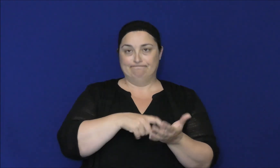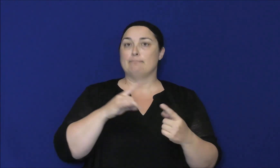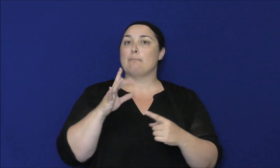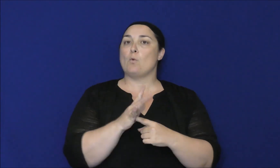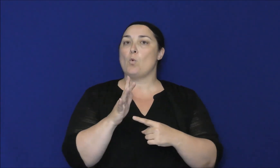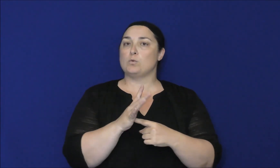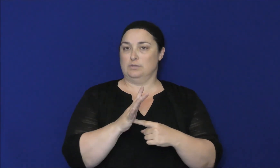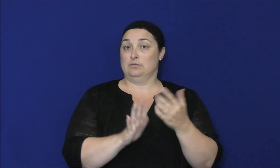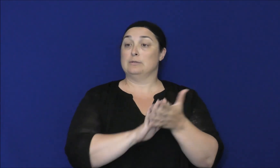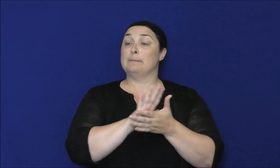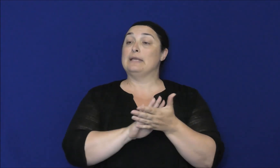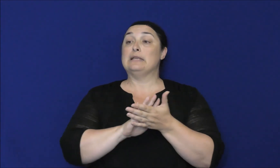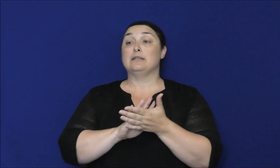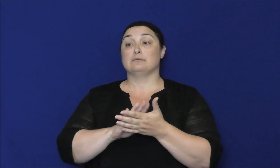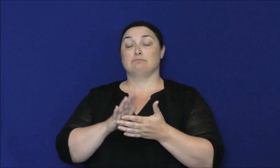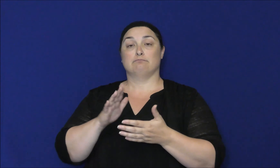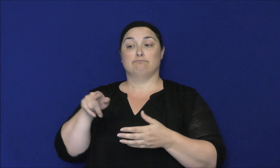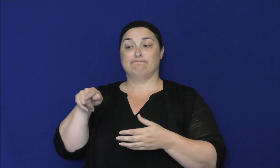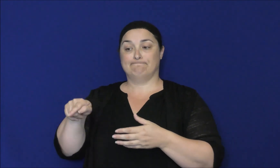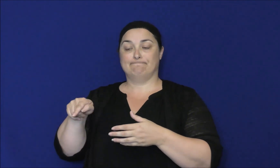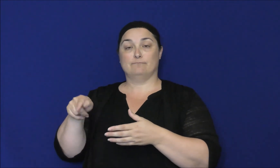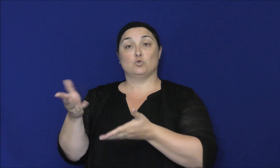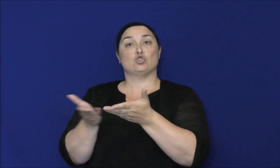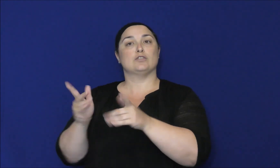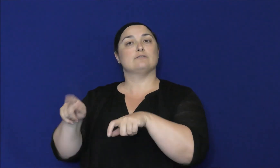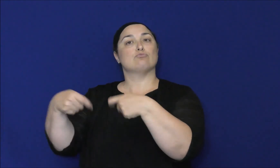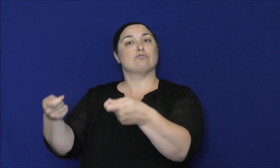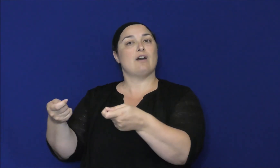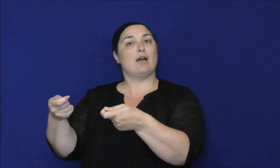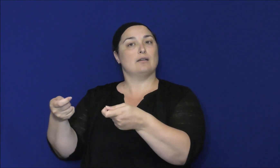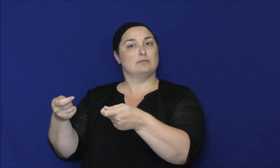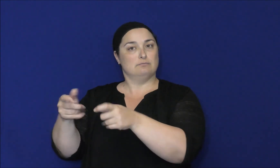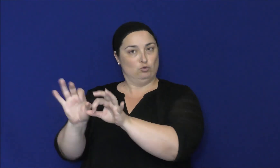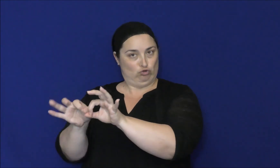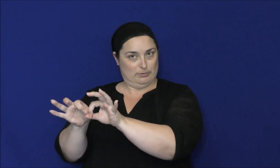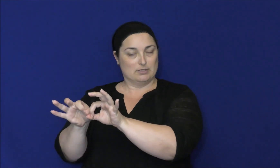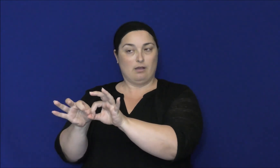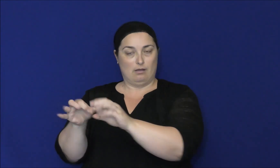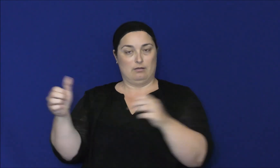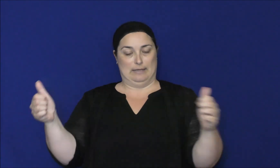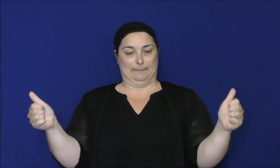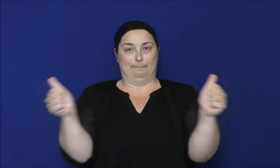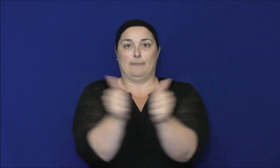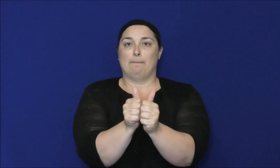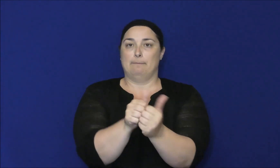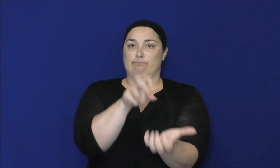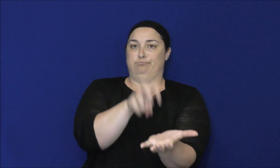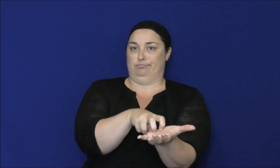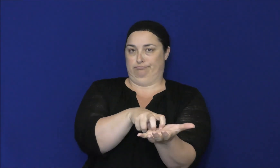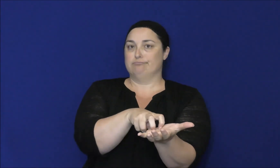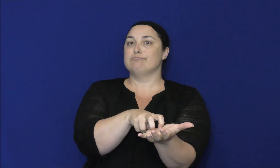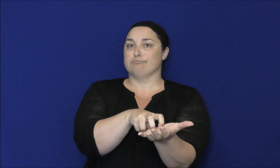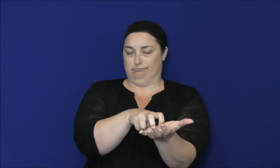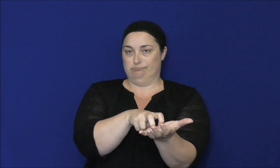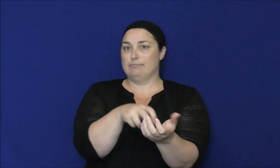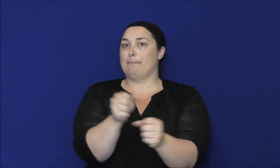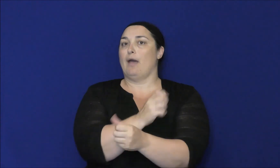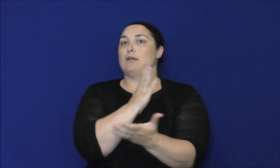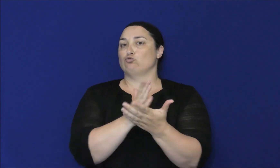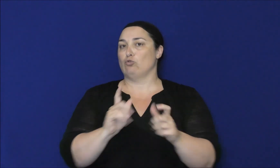up memorandum of understanding with agencies who provide sign language interpreters, and it's part of their